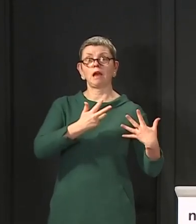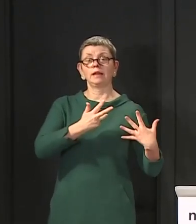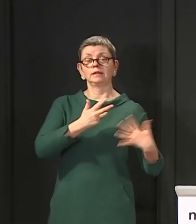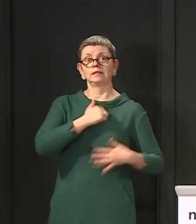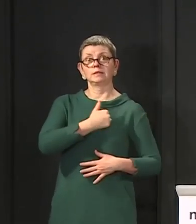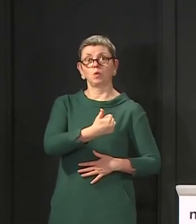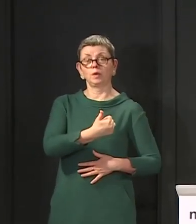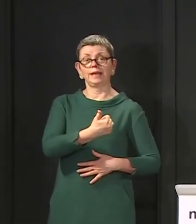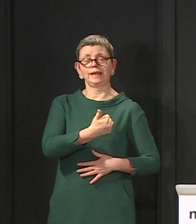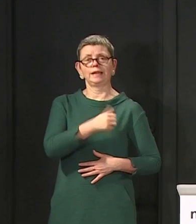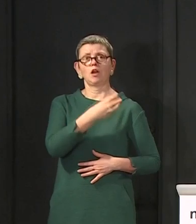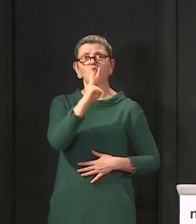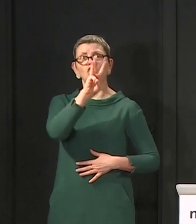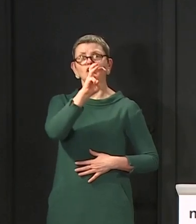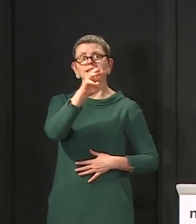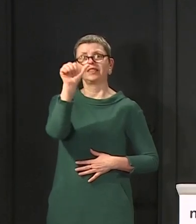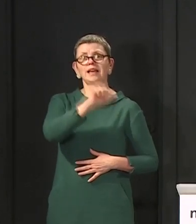a total of